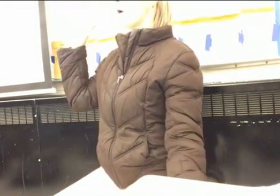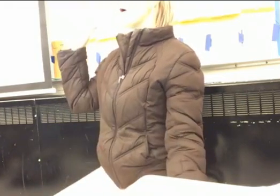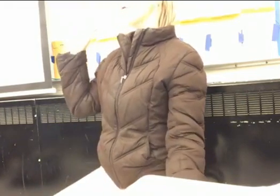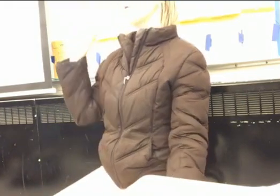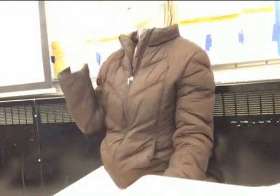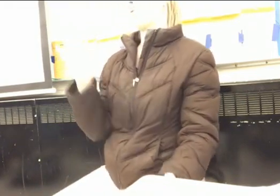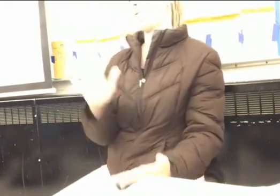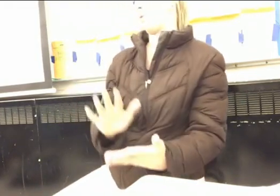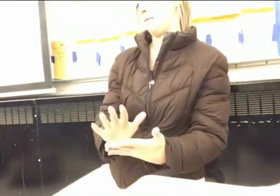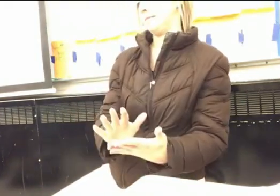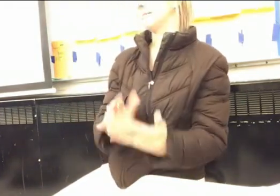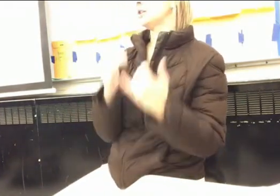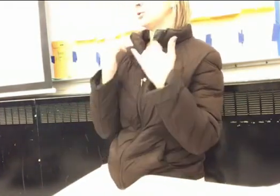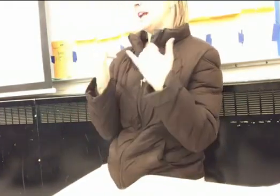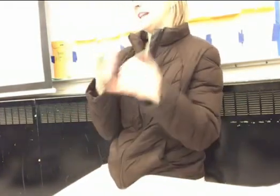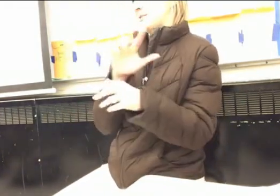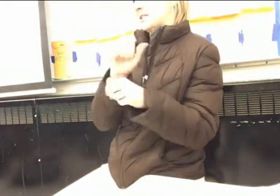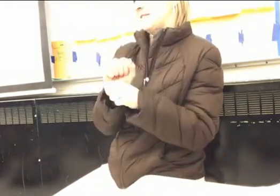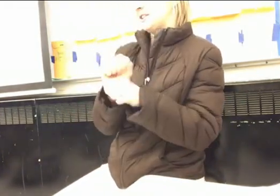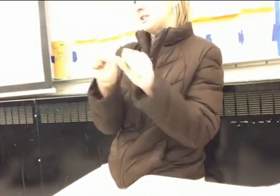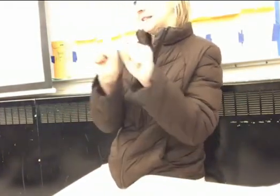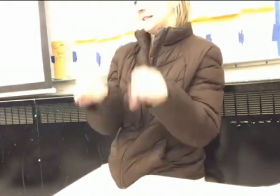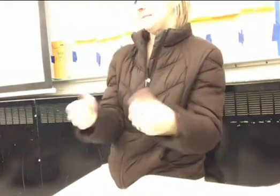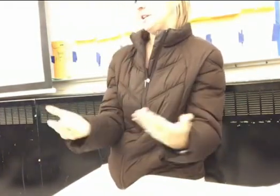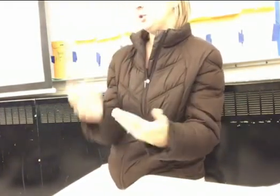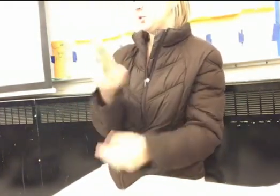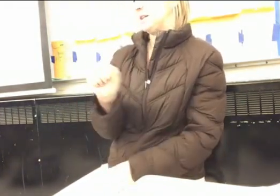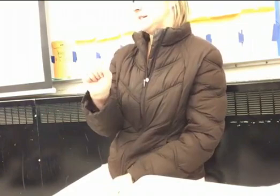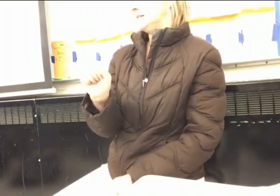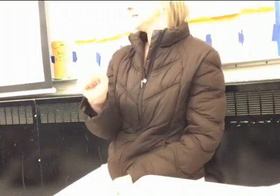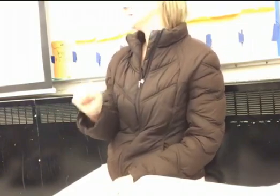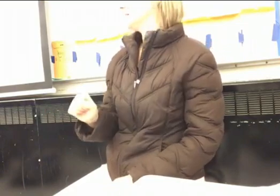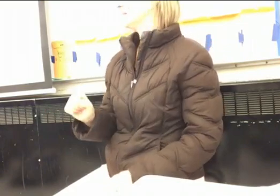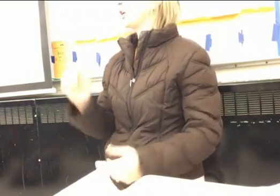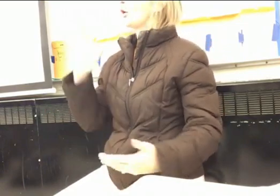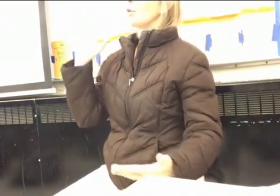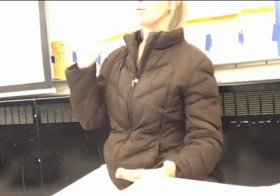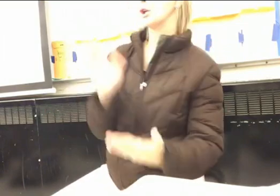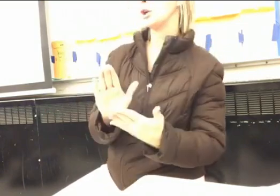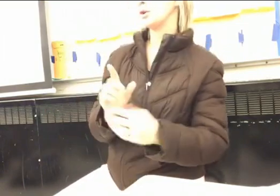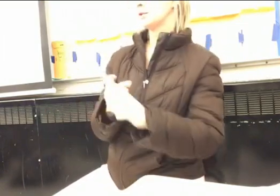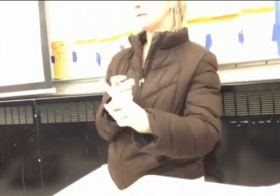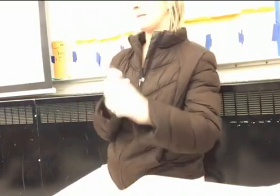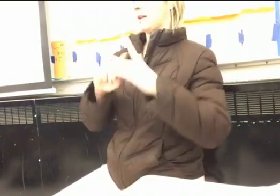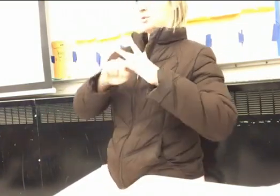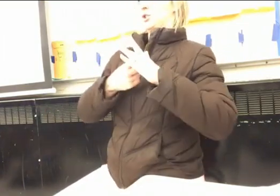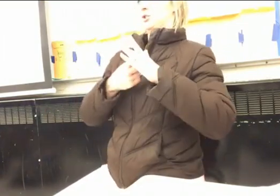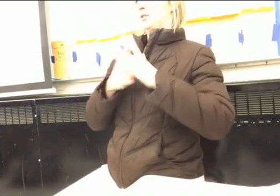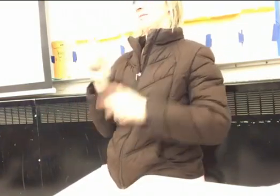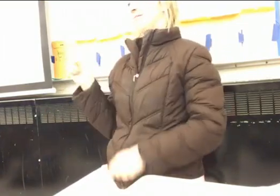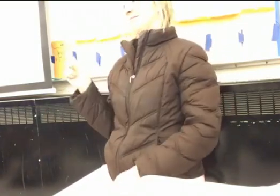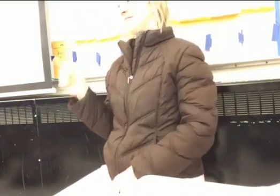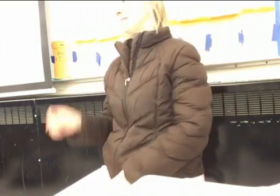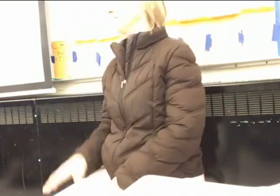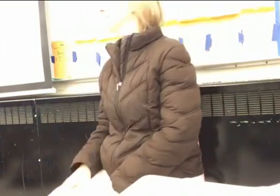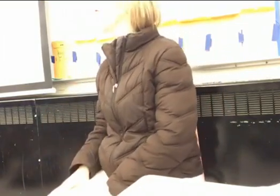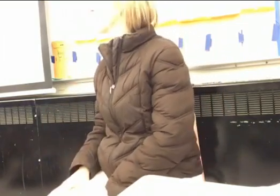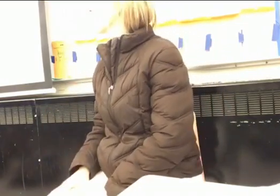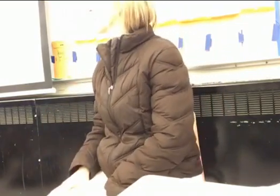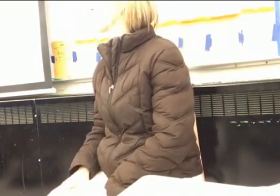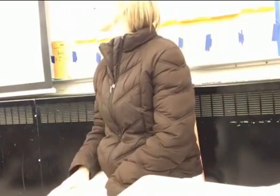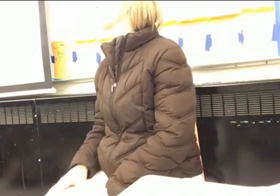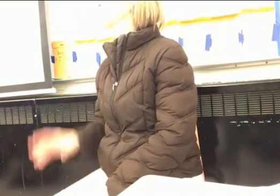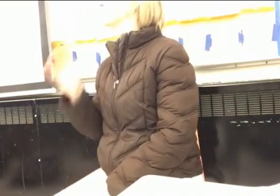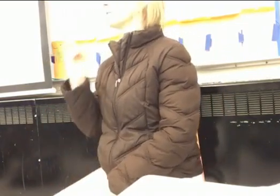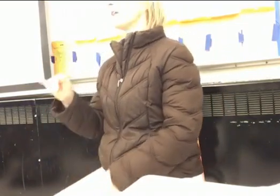land. This is today's reservation system in the United States. Hugely reduced land from the original population. Now that brings us